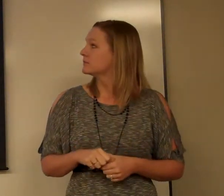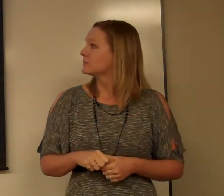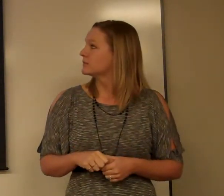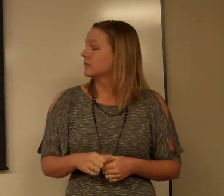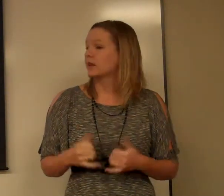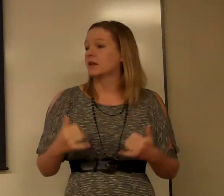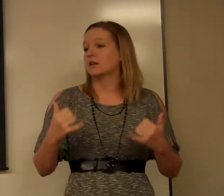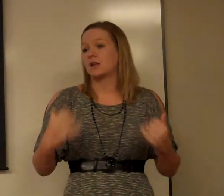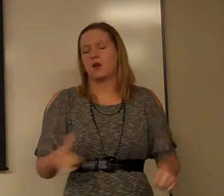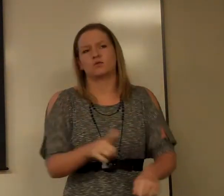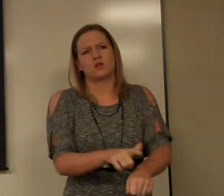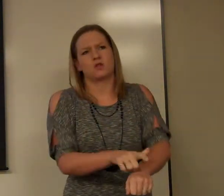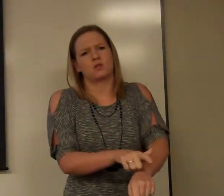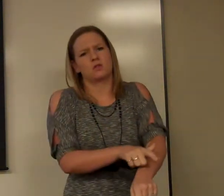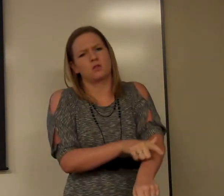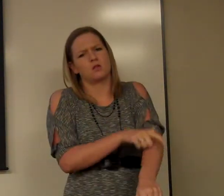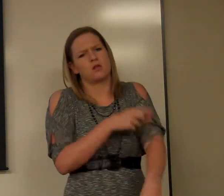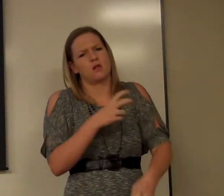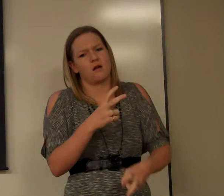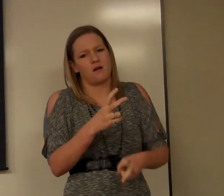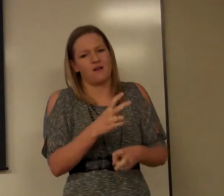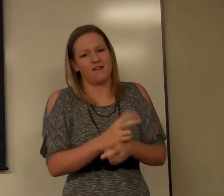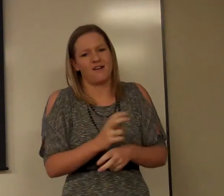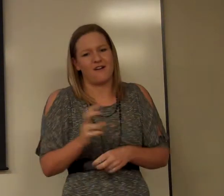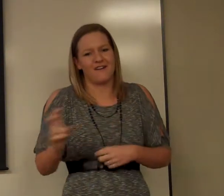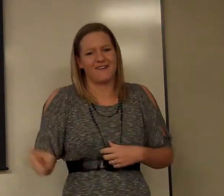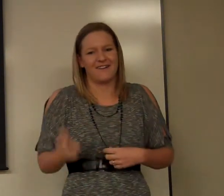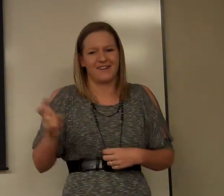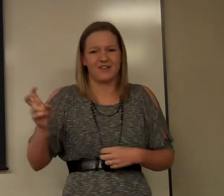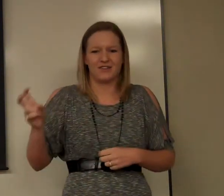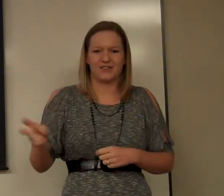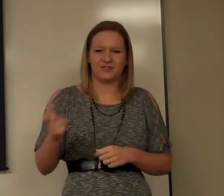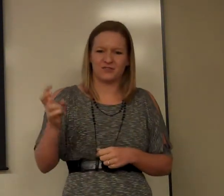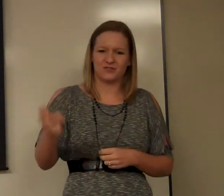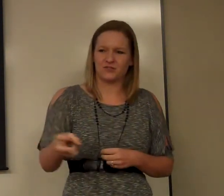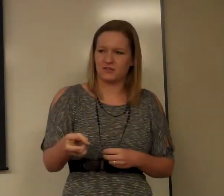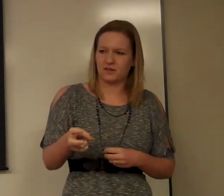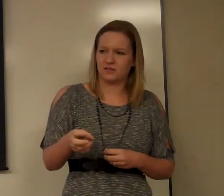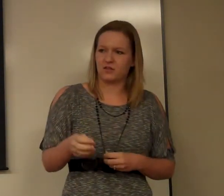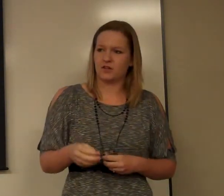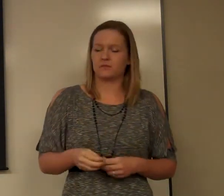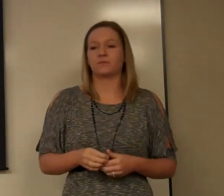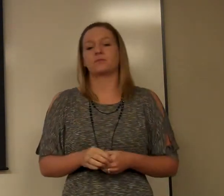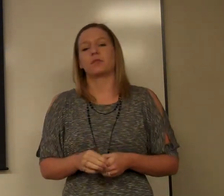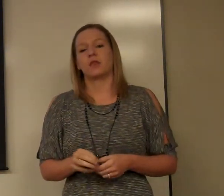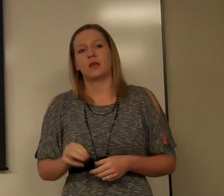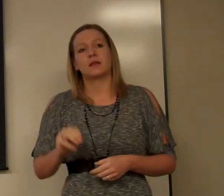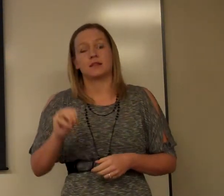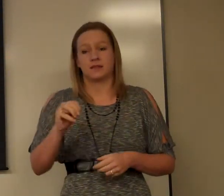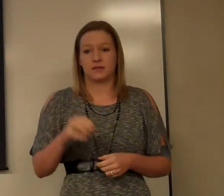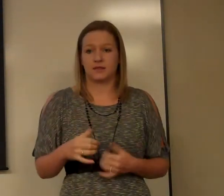Now, it was a long, hard journey, and we are talking about March